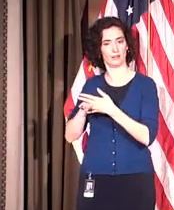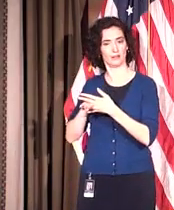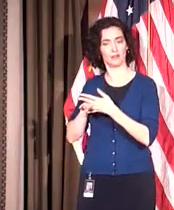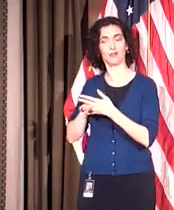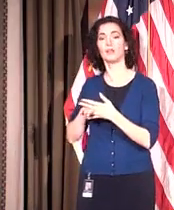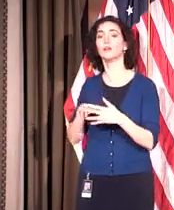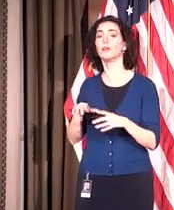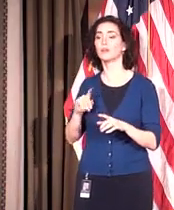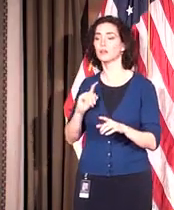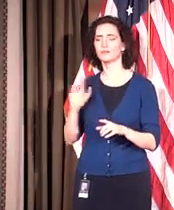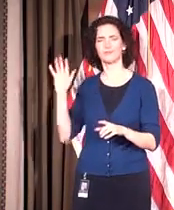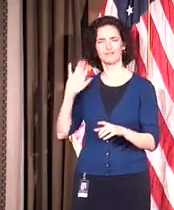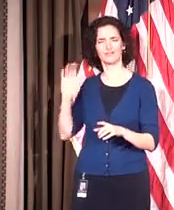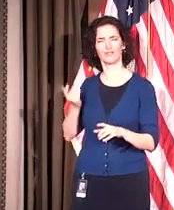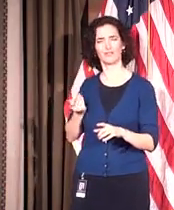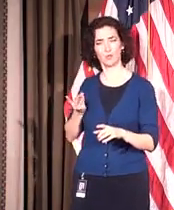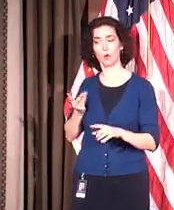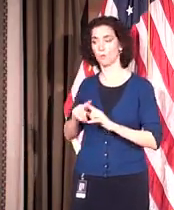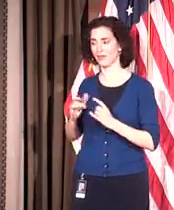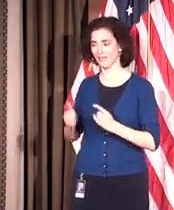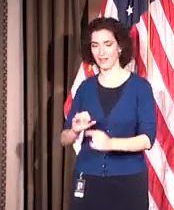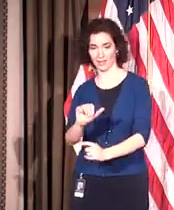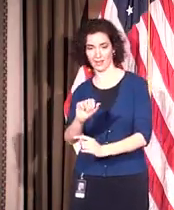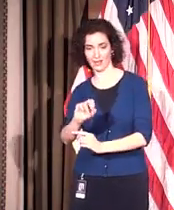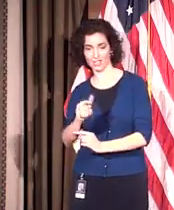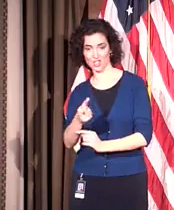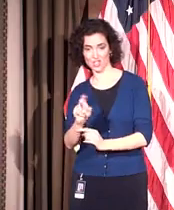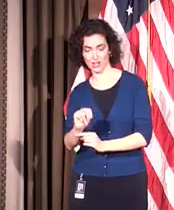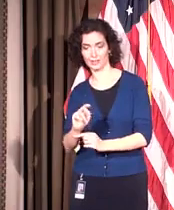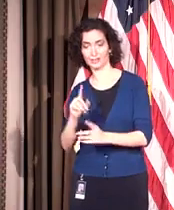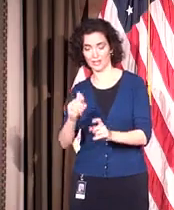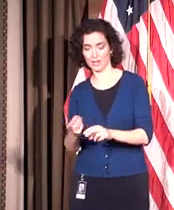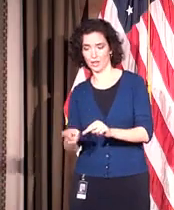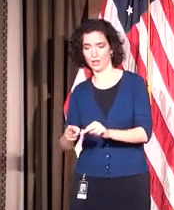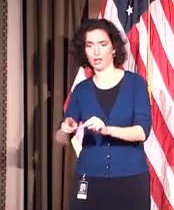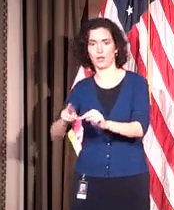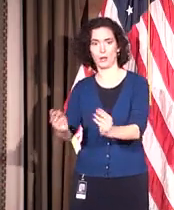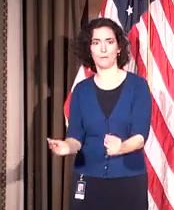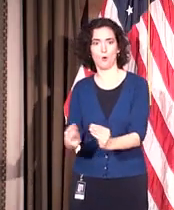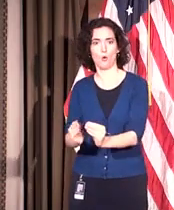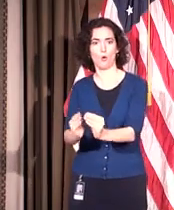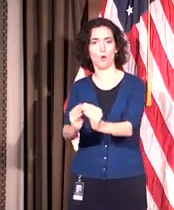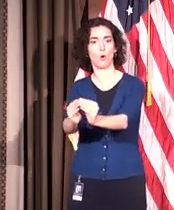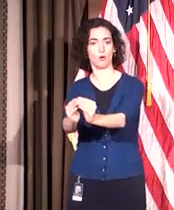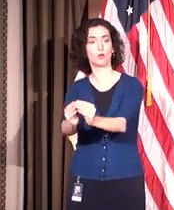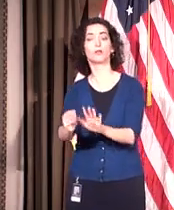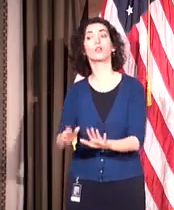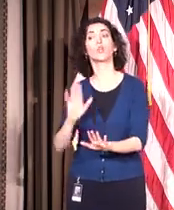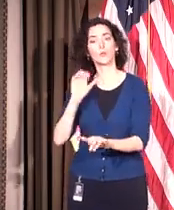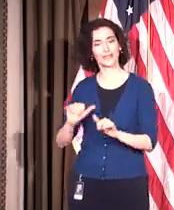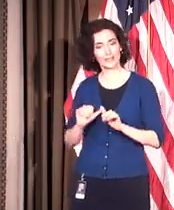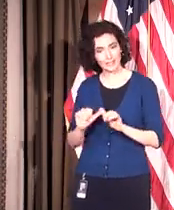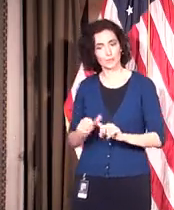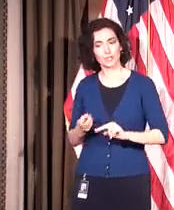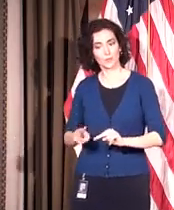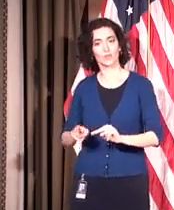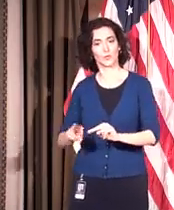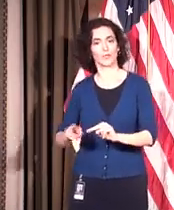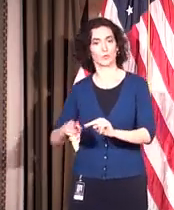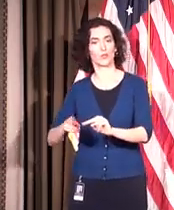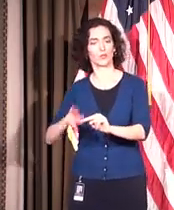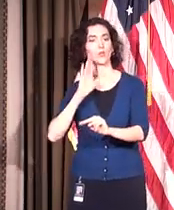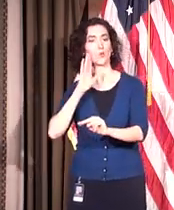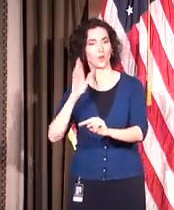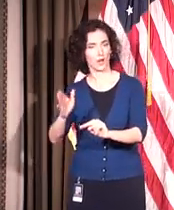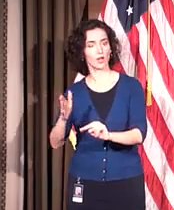really increasing numbers going forward. I think they're going to continue to increase in usage throughout the state